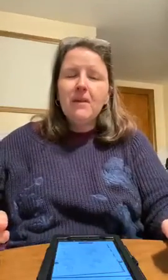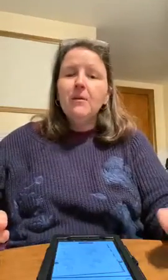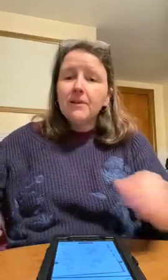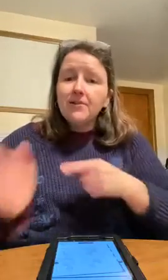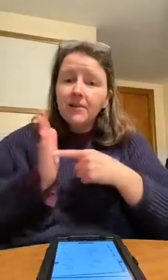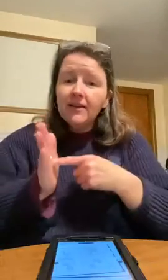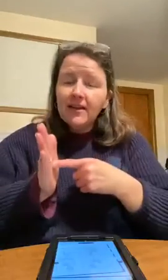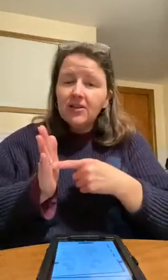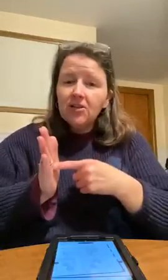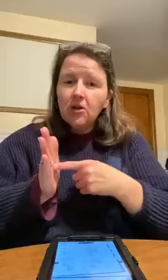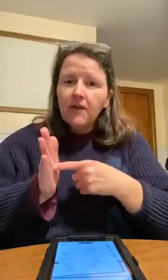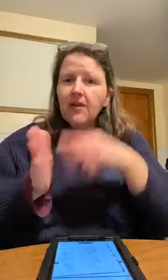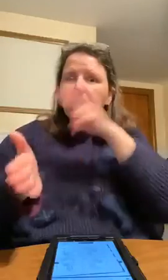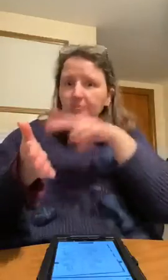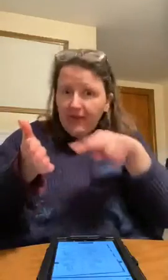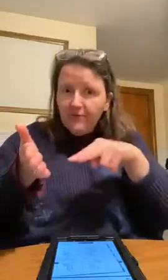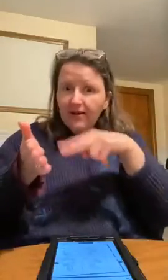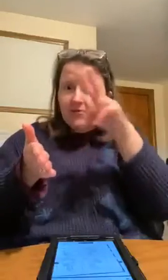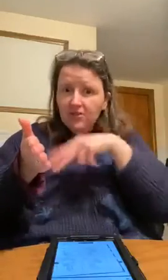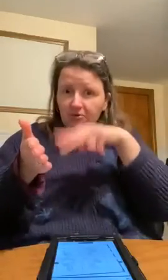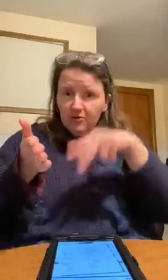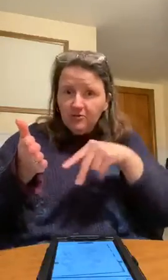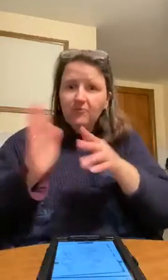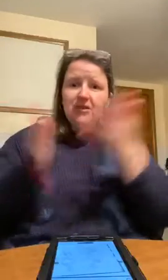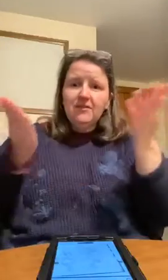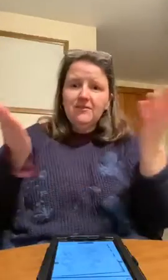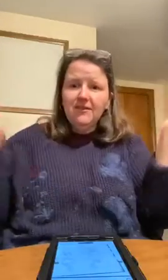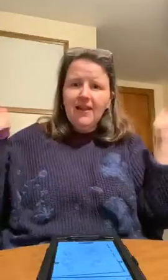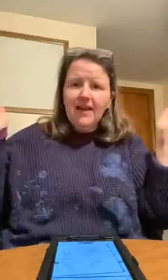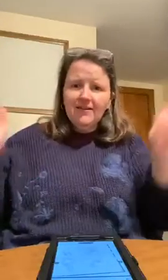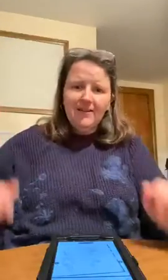Plus, you can kind of show that you're a speed reader. Done. Yay.